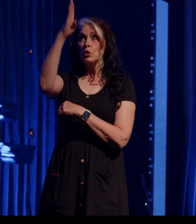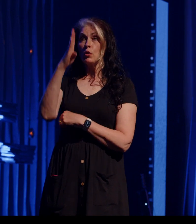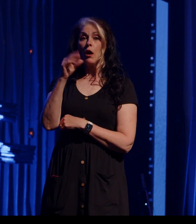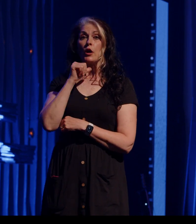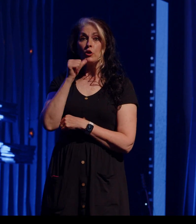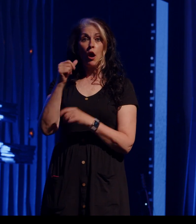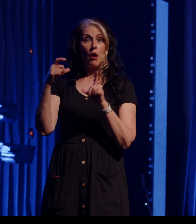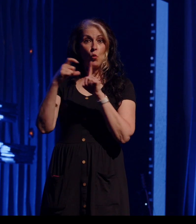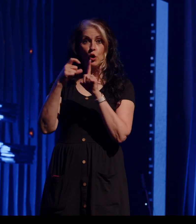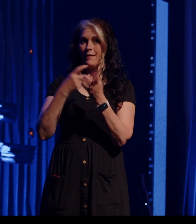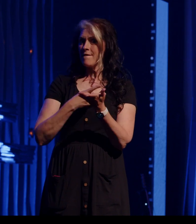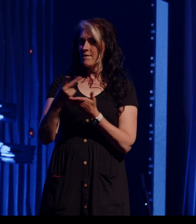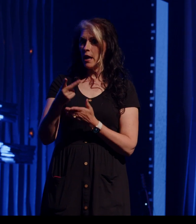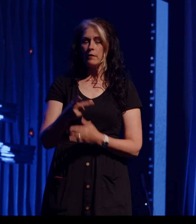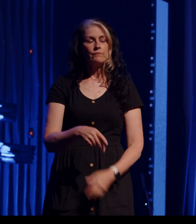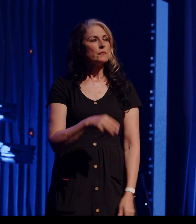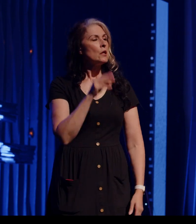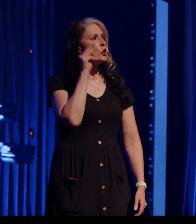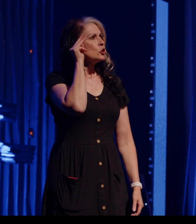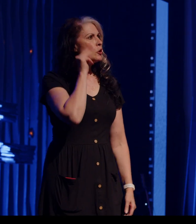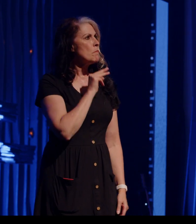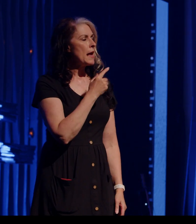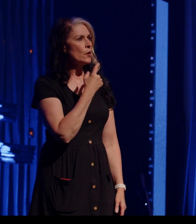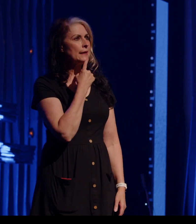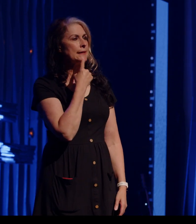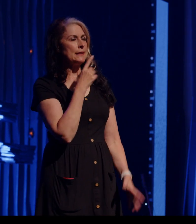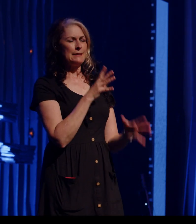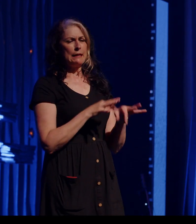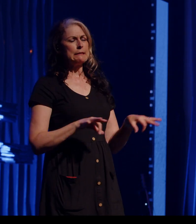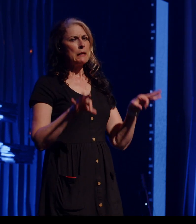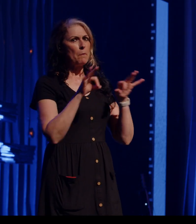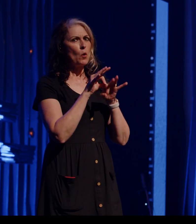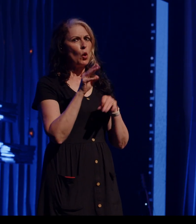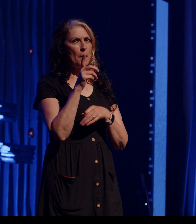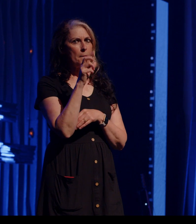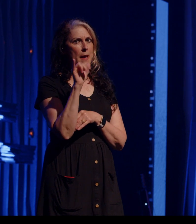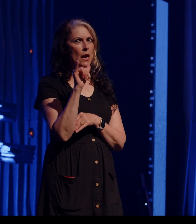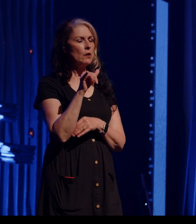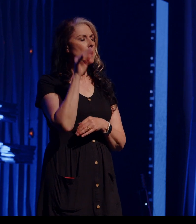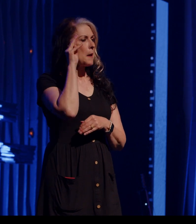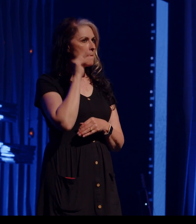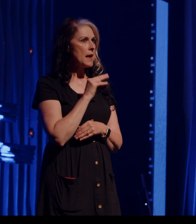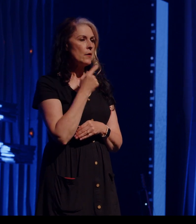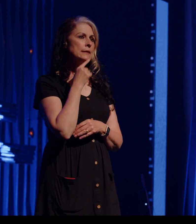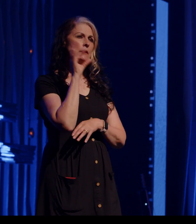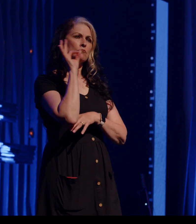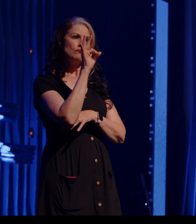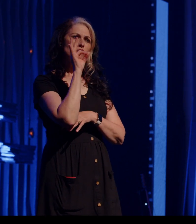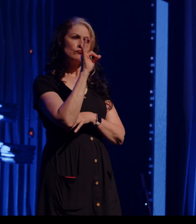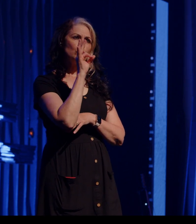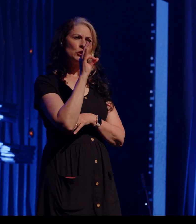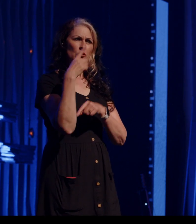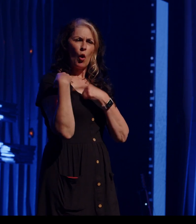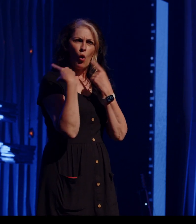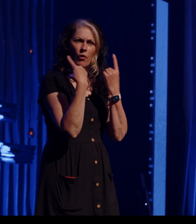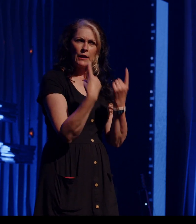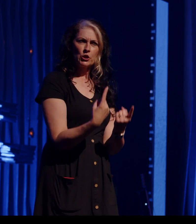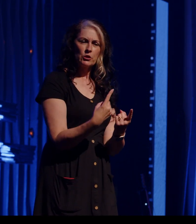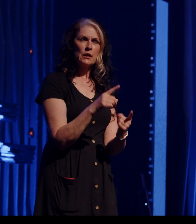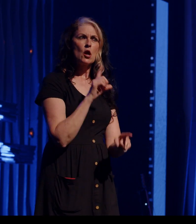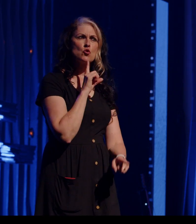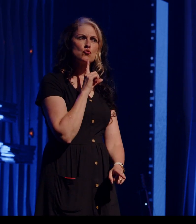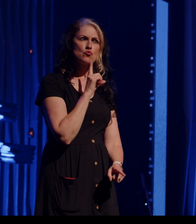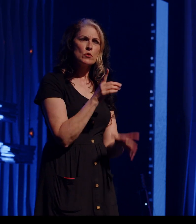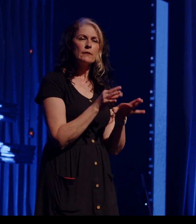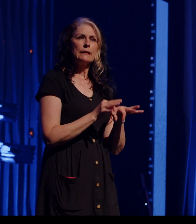fail." Then Mary says this, what I think is so significant, and really it's the first time in preaching about Mary in all these years that I really got